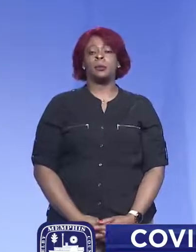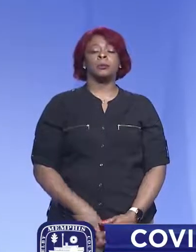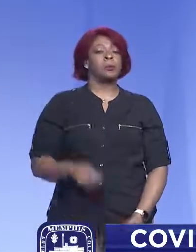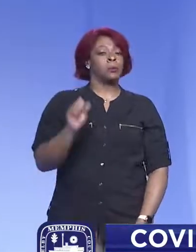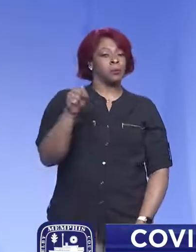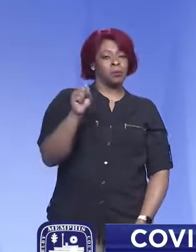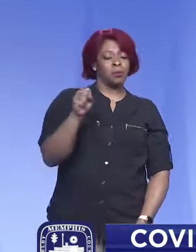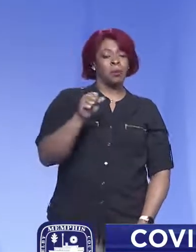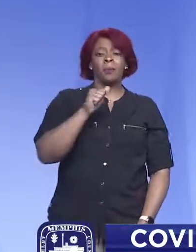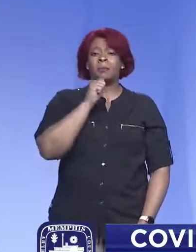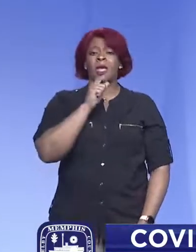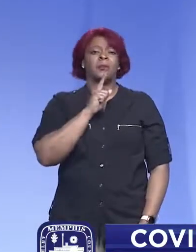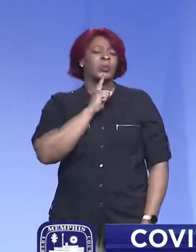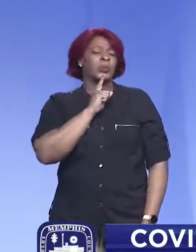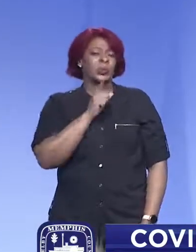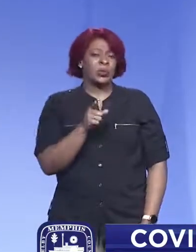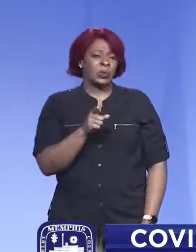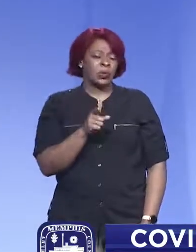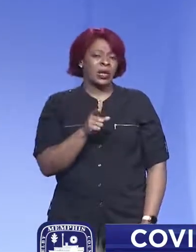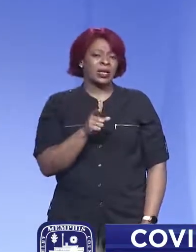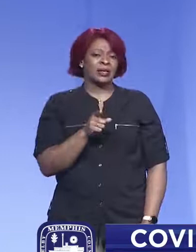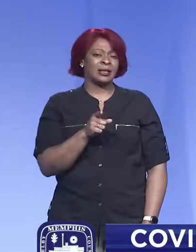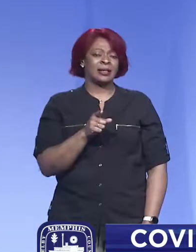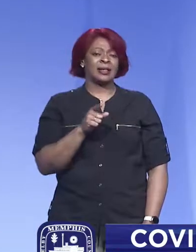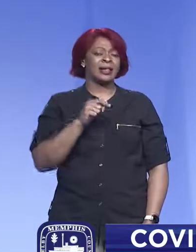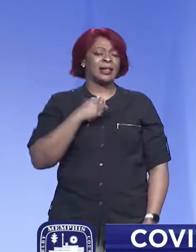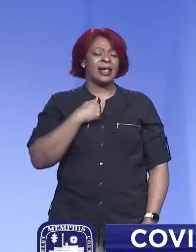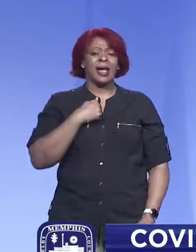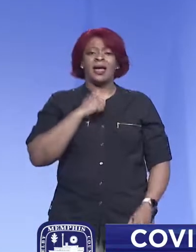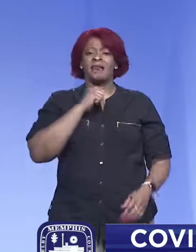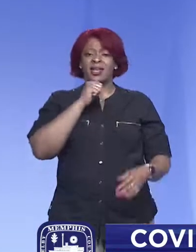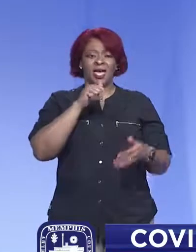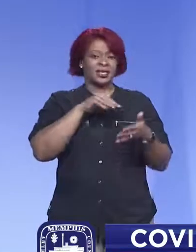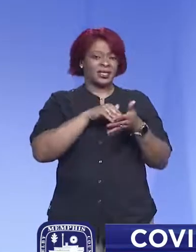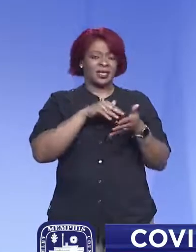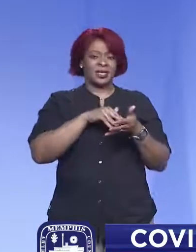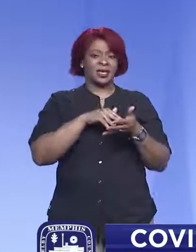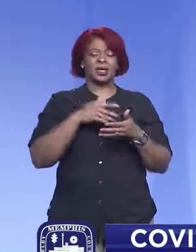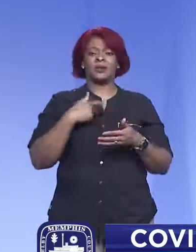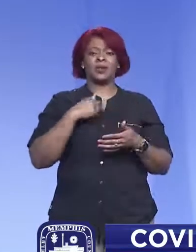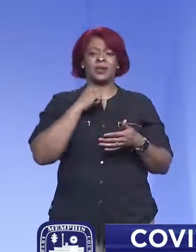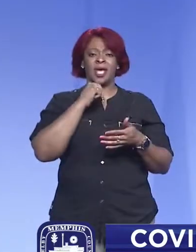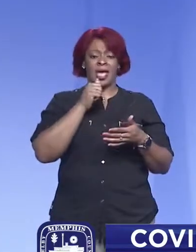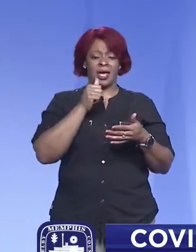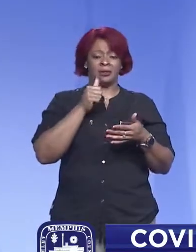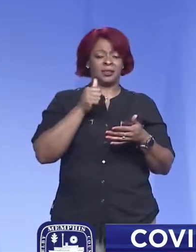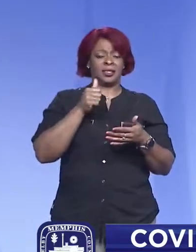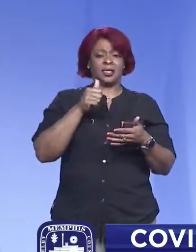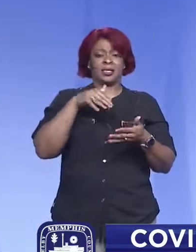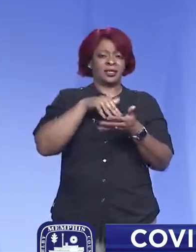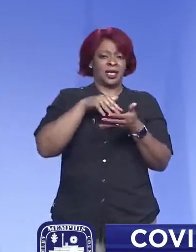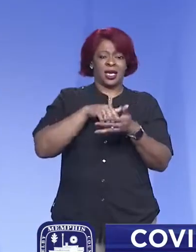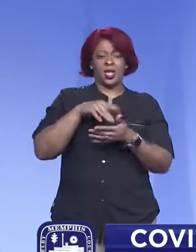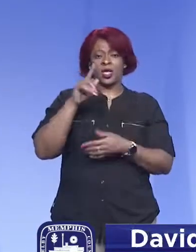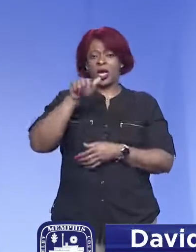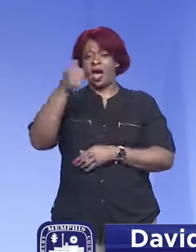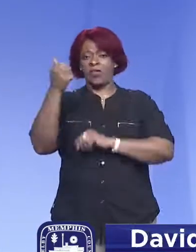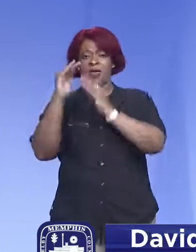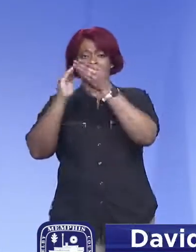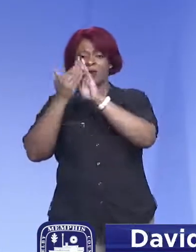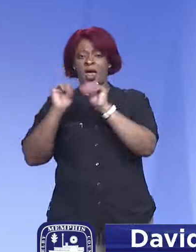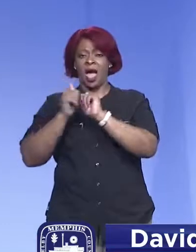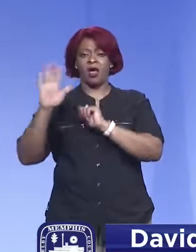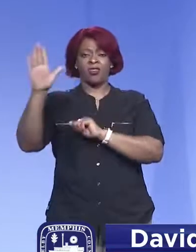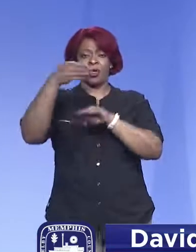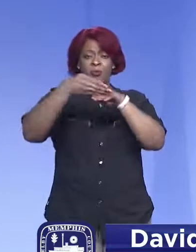Yeah, I'm not sure that I have not studied I don't know which data you're looking at. I've not studied other communities and how they're doing.